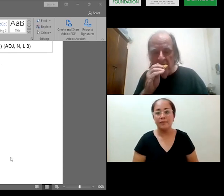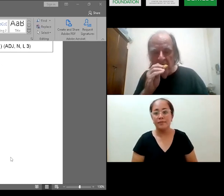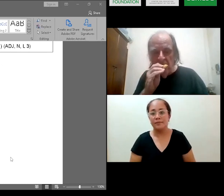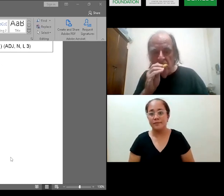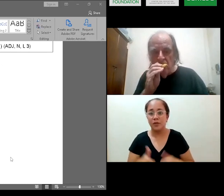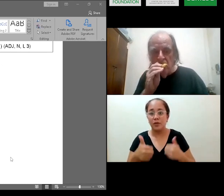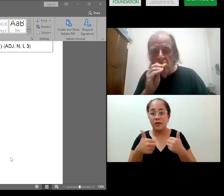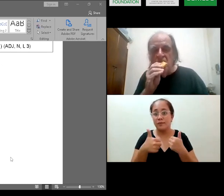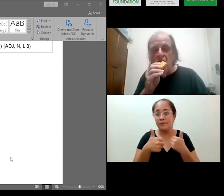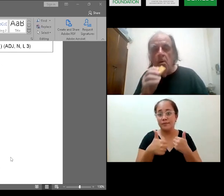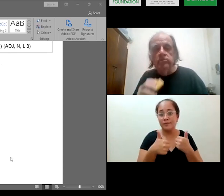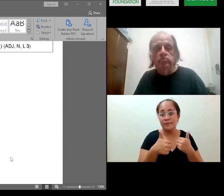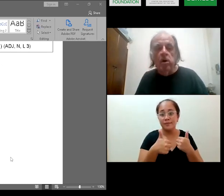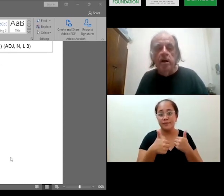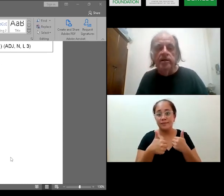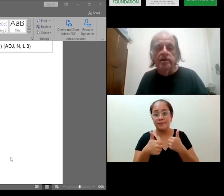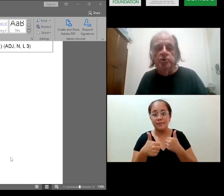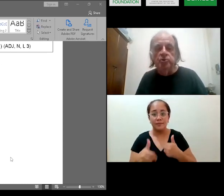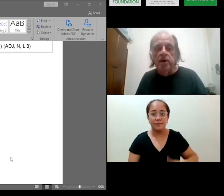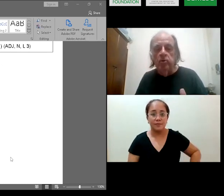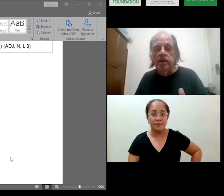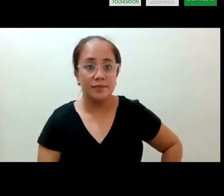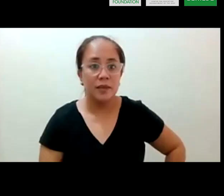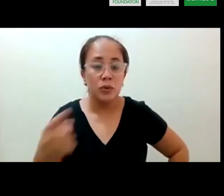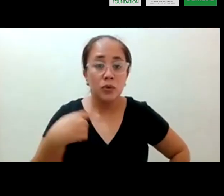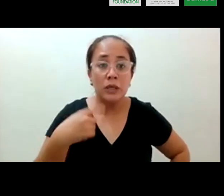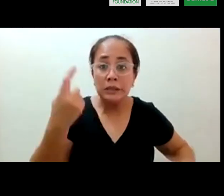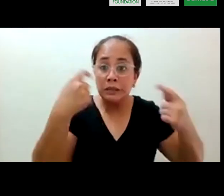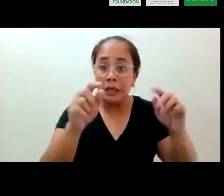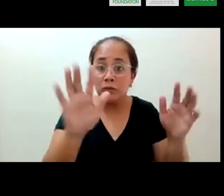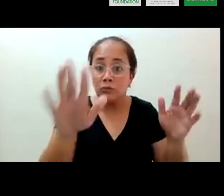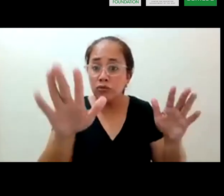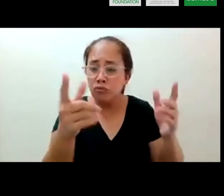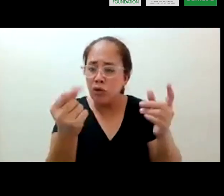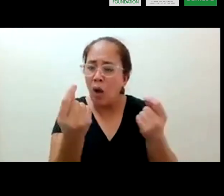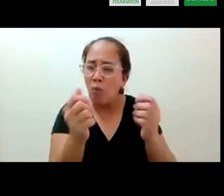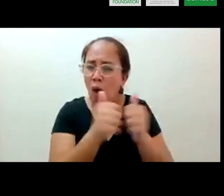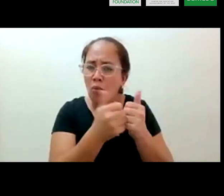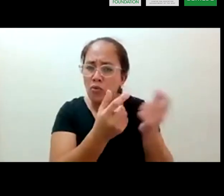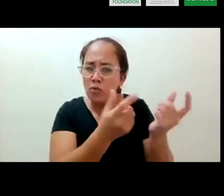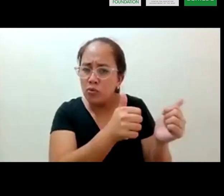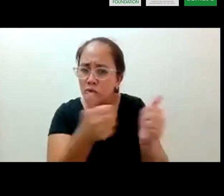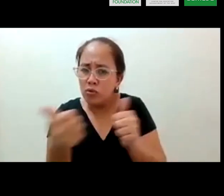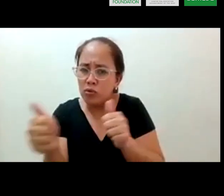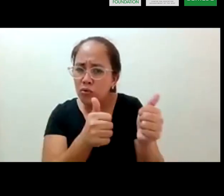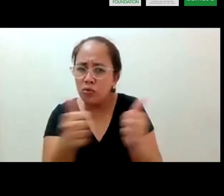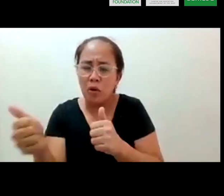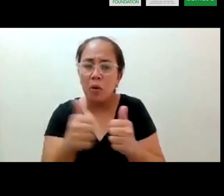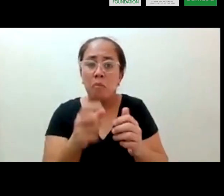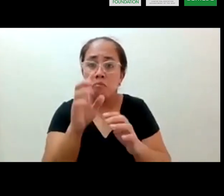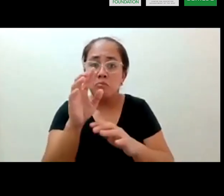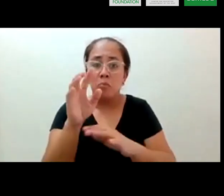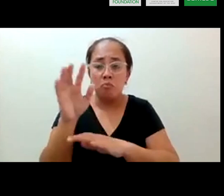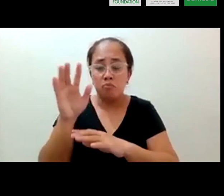okay. One All right, moment. now did you try to organize by both hands or only the dominant